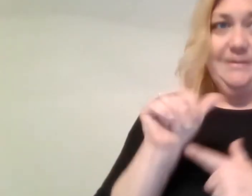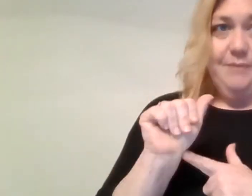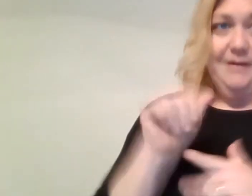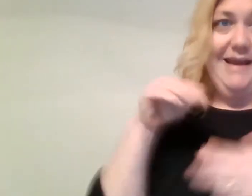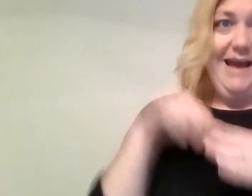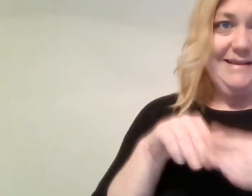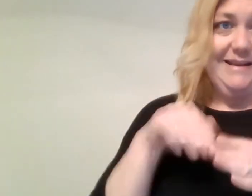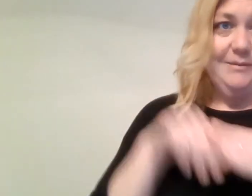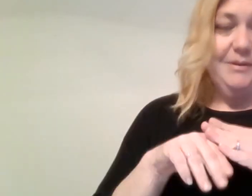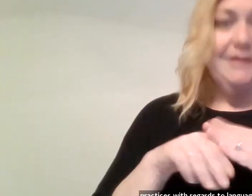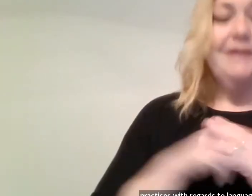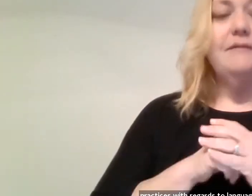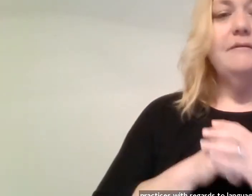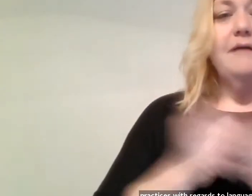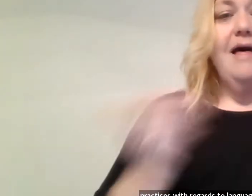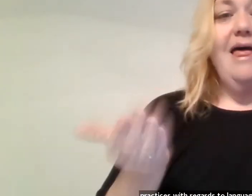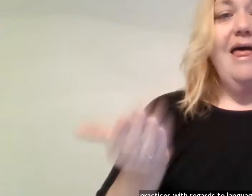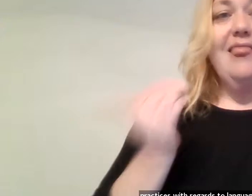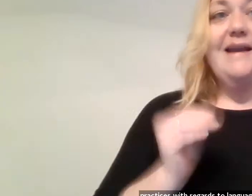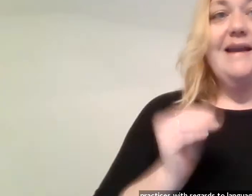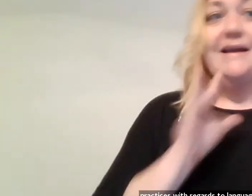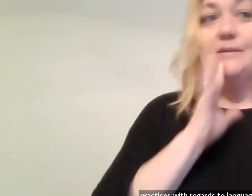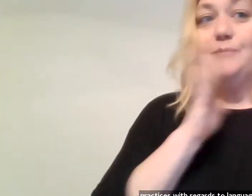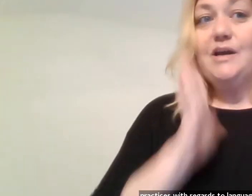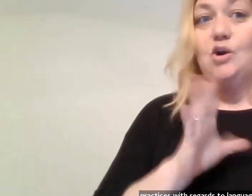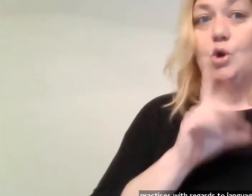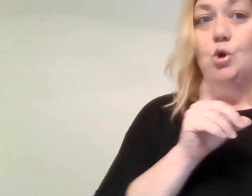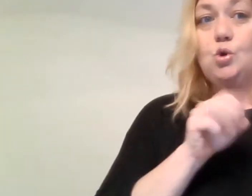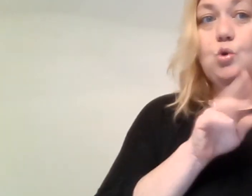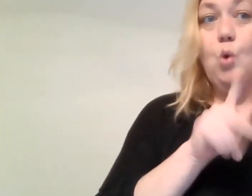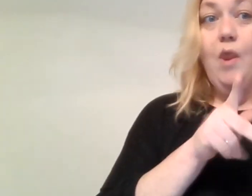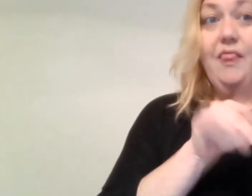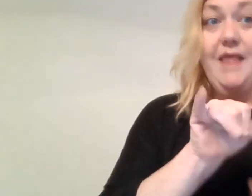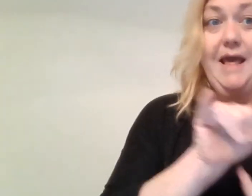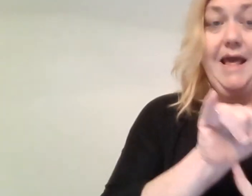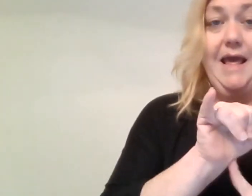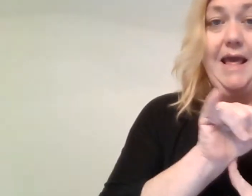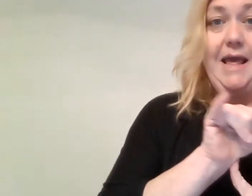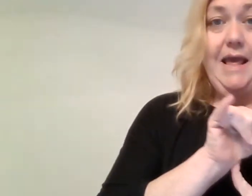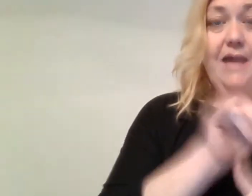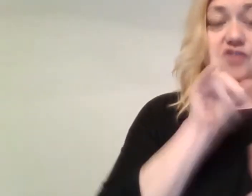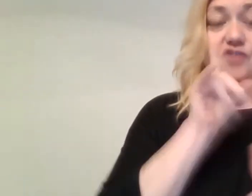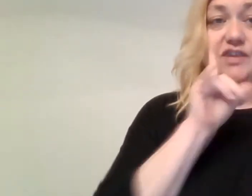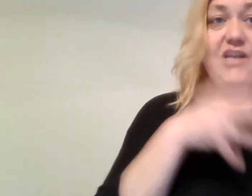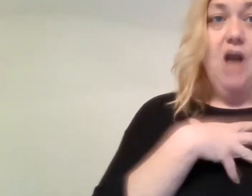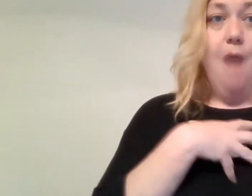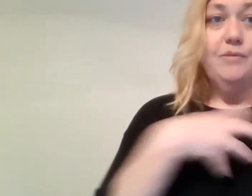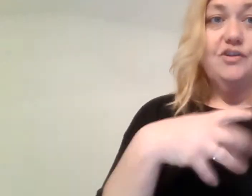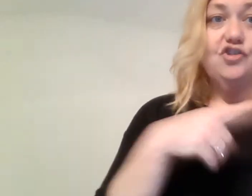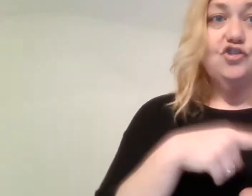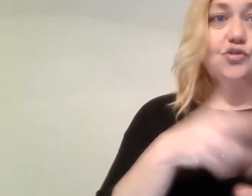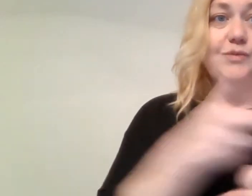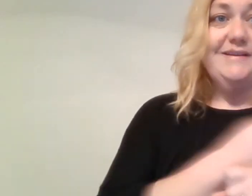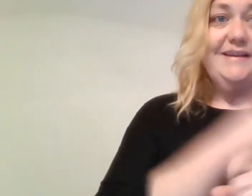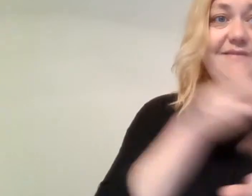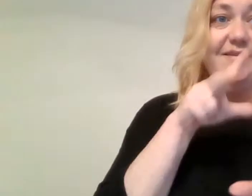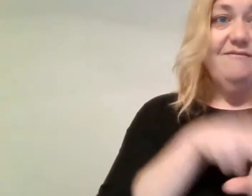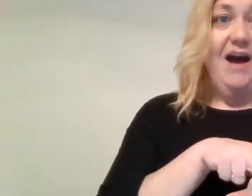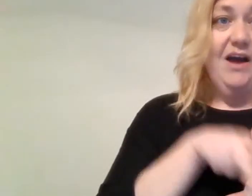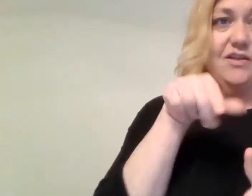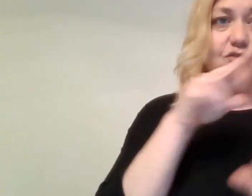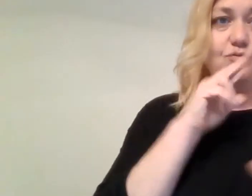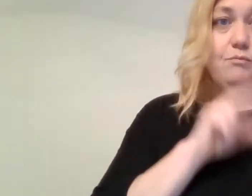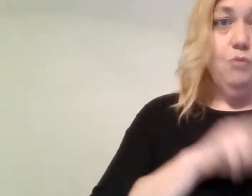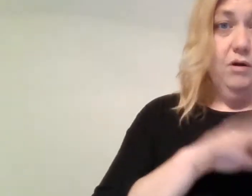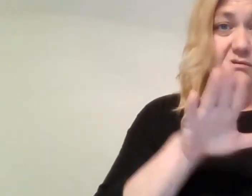accessibility. The next speaker will be Dorothy, and Dorothy is in opposition to the receive and file of this report.